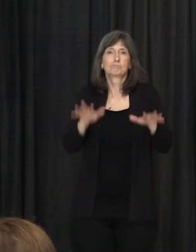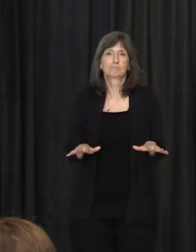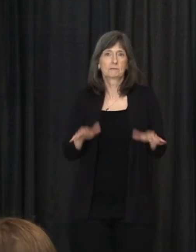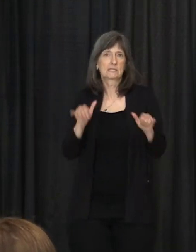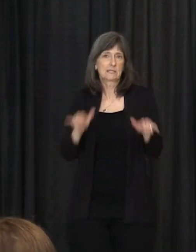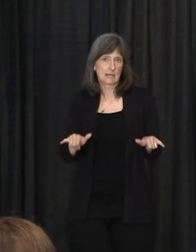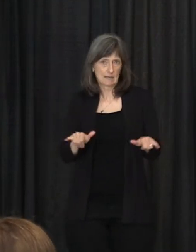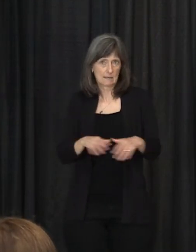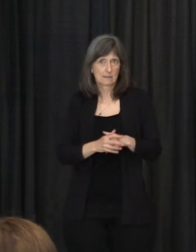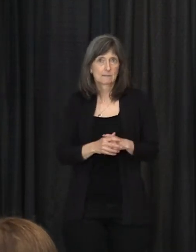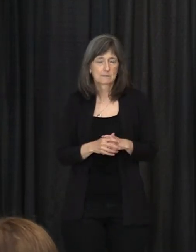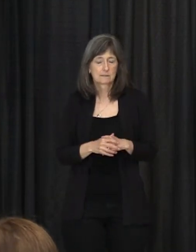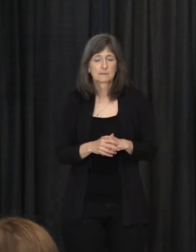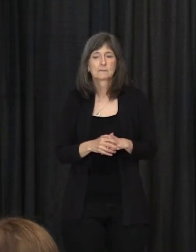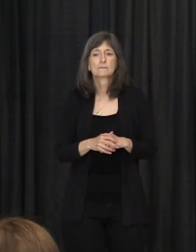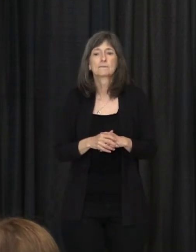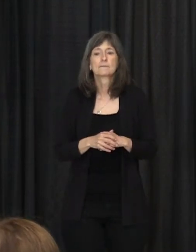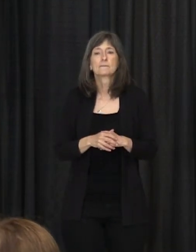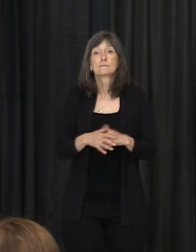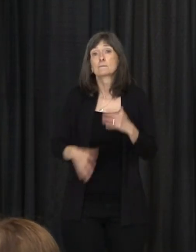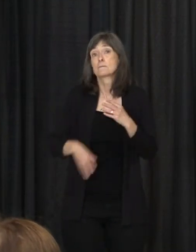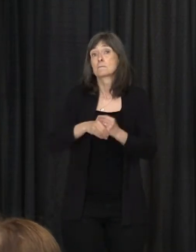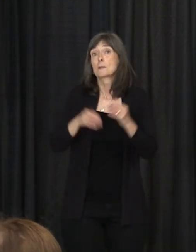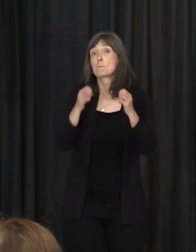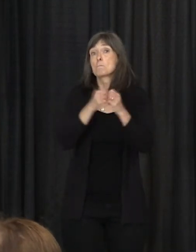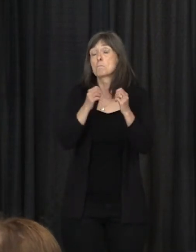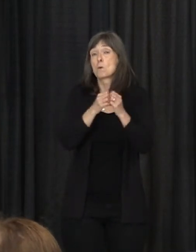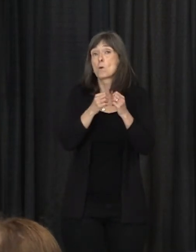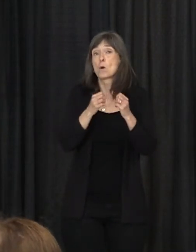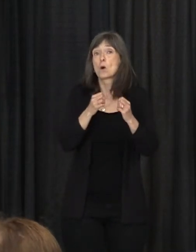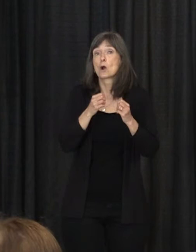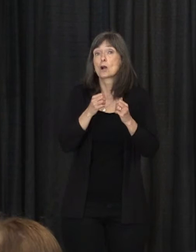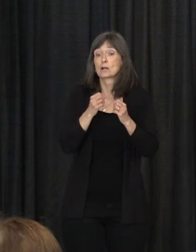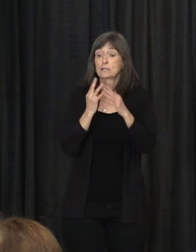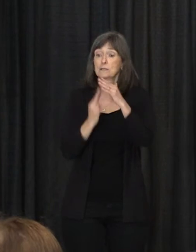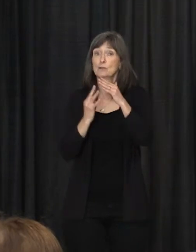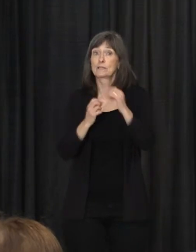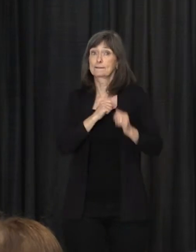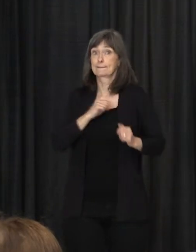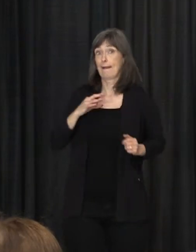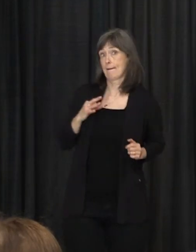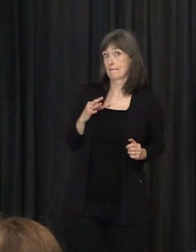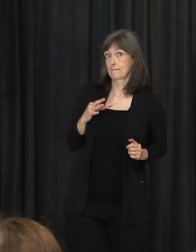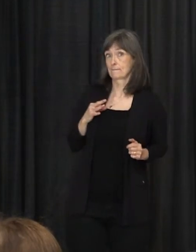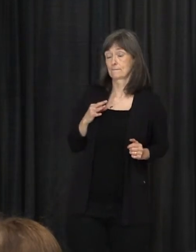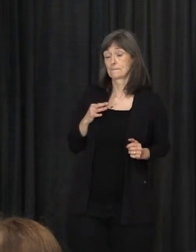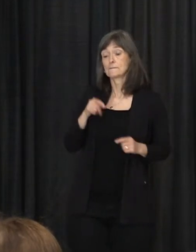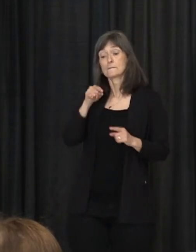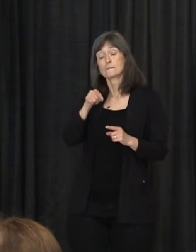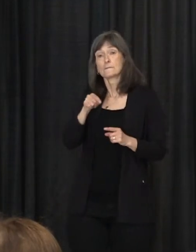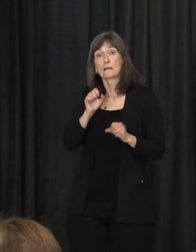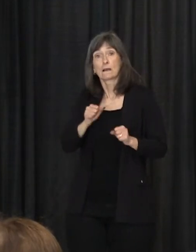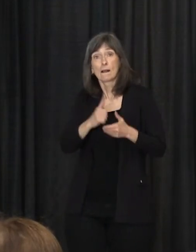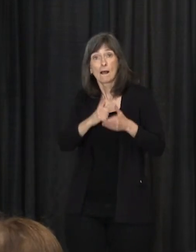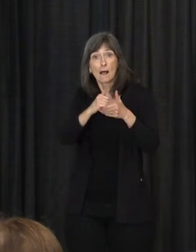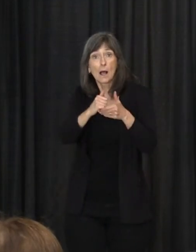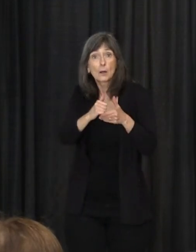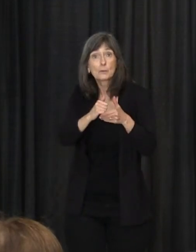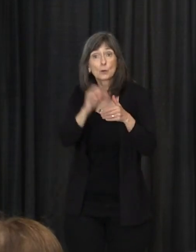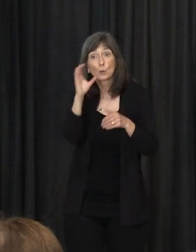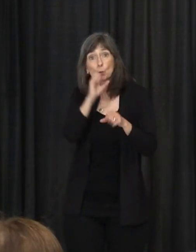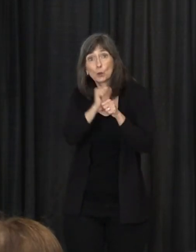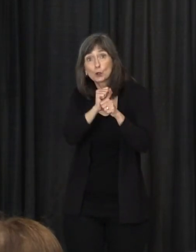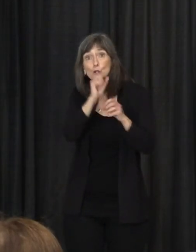Newfoundland and Labrador. Adding more immigration staff, including staff to assist employers find and hire the